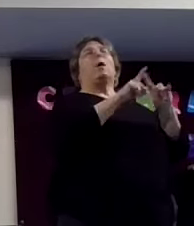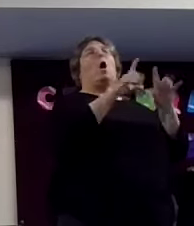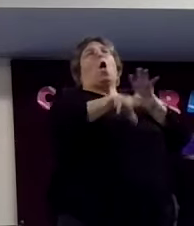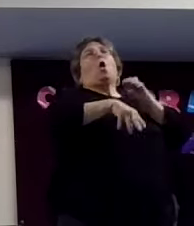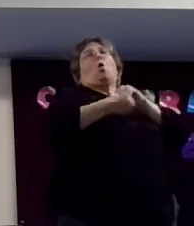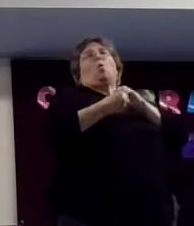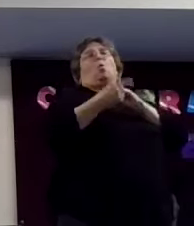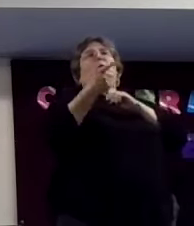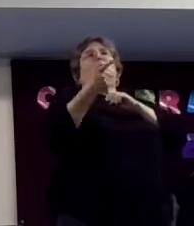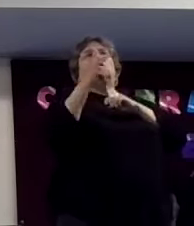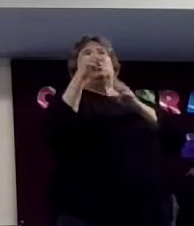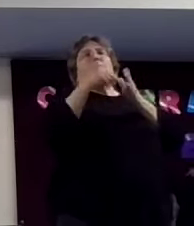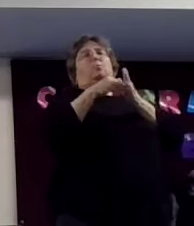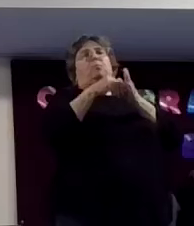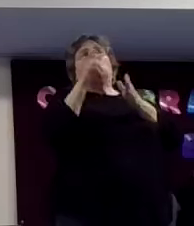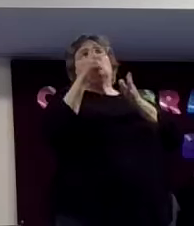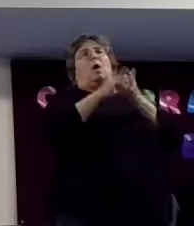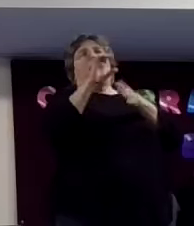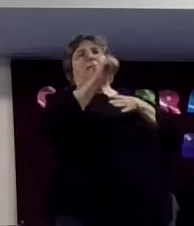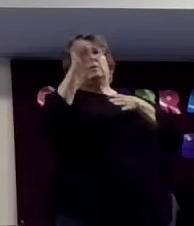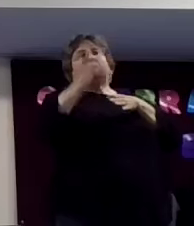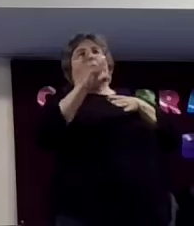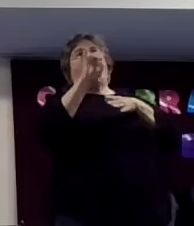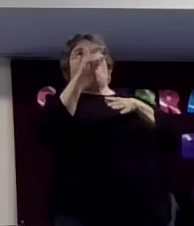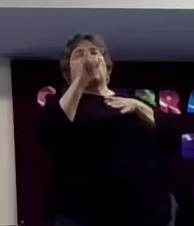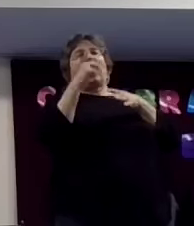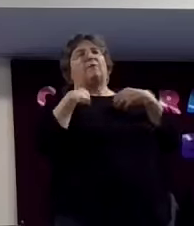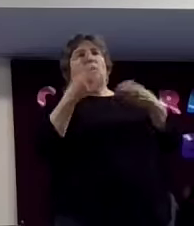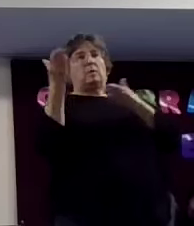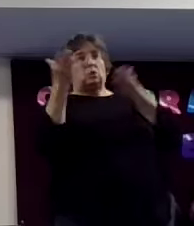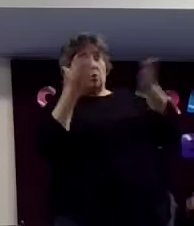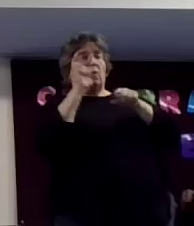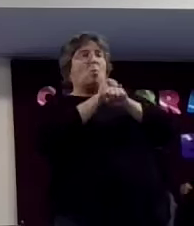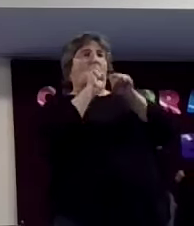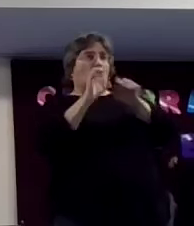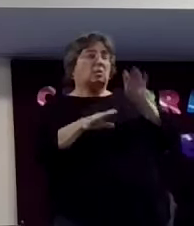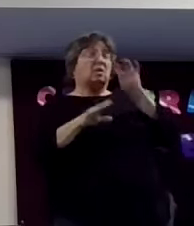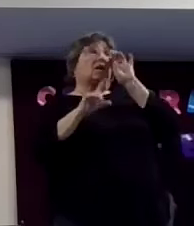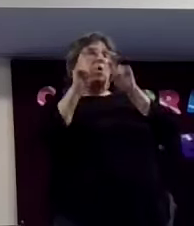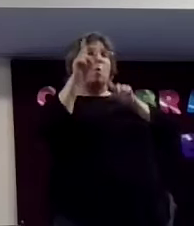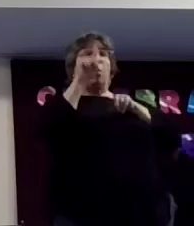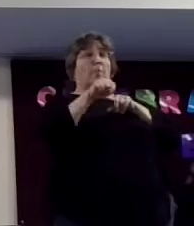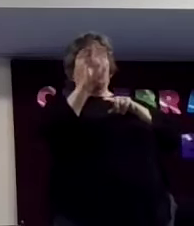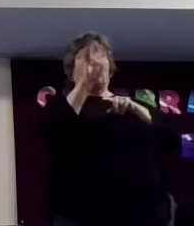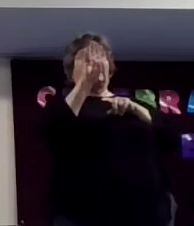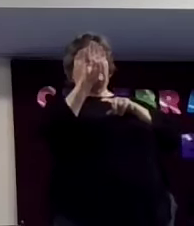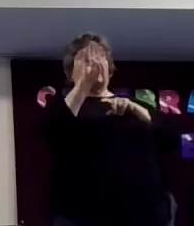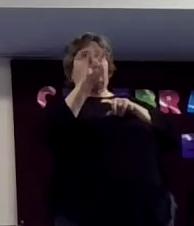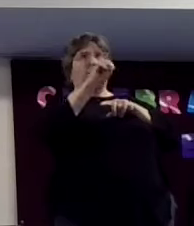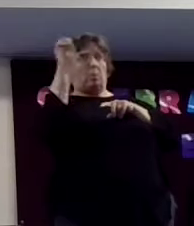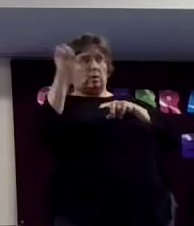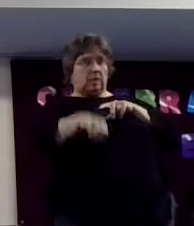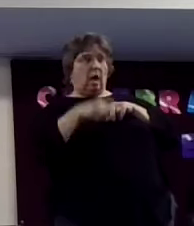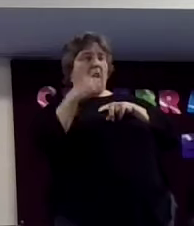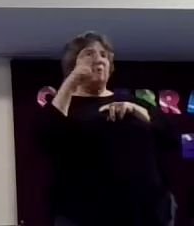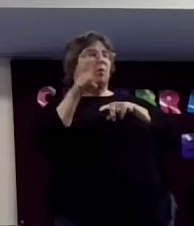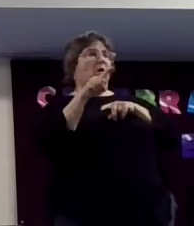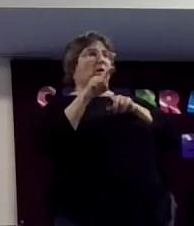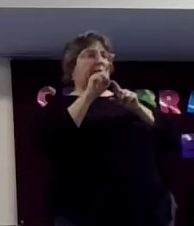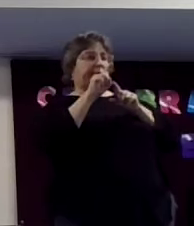want inclusion of a 2.85% COLA for human services workers, including 1.7%